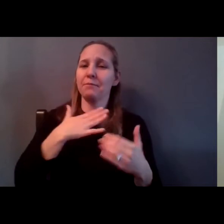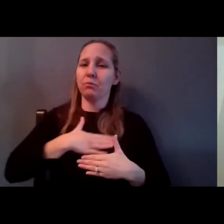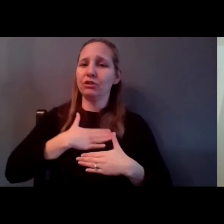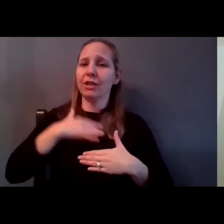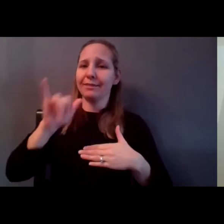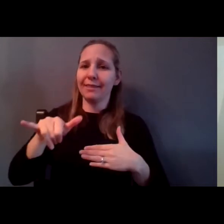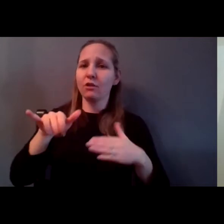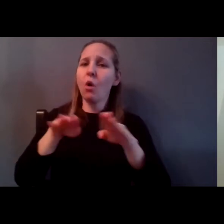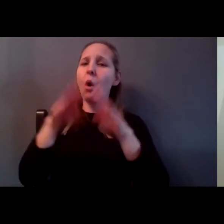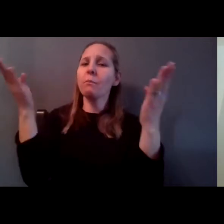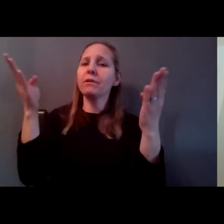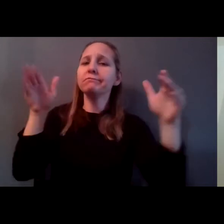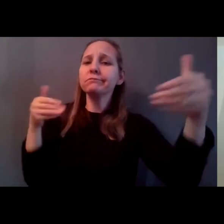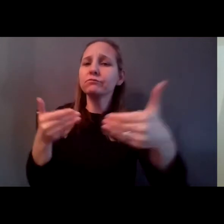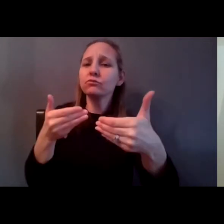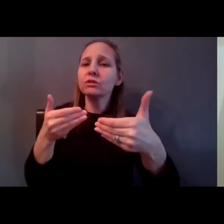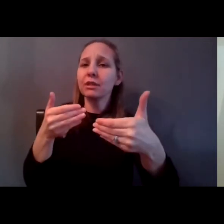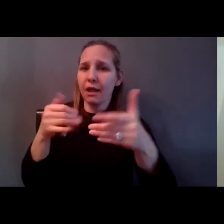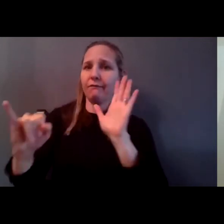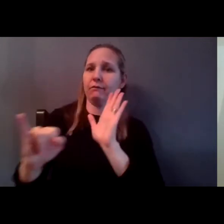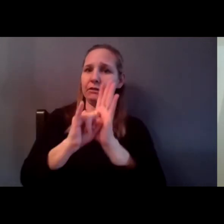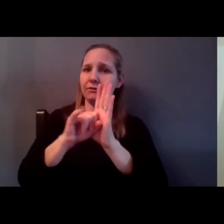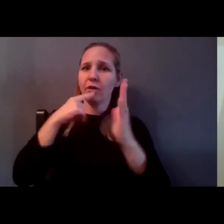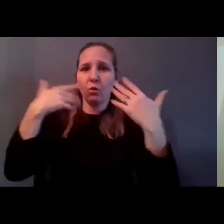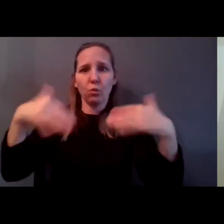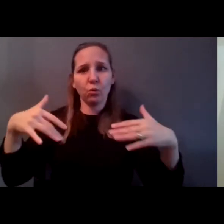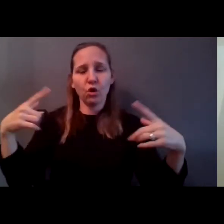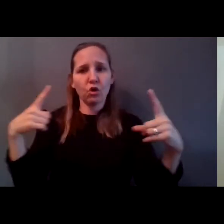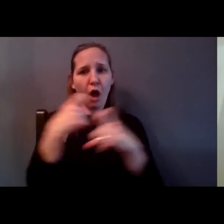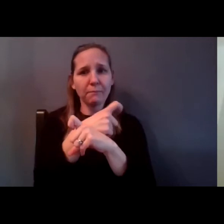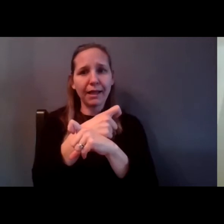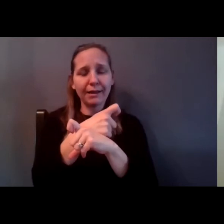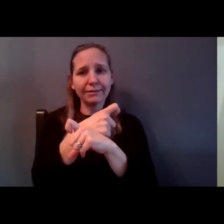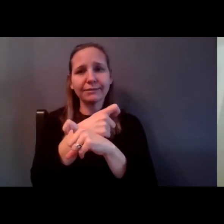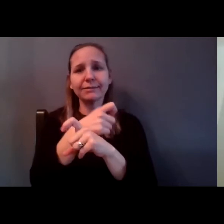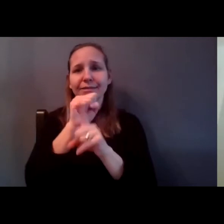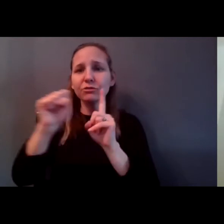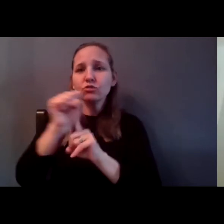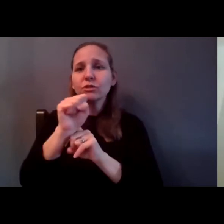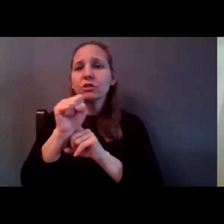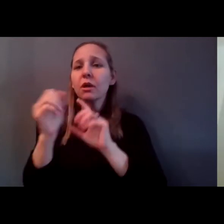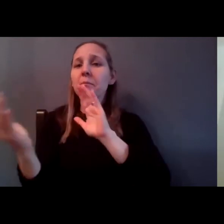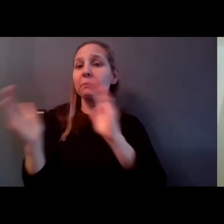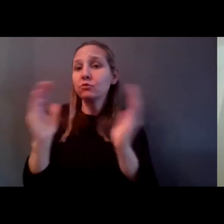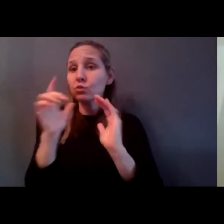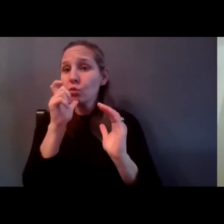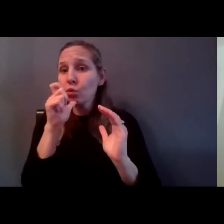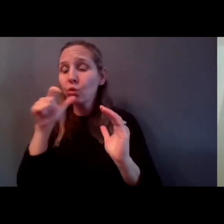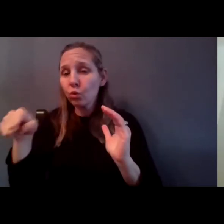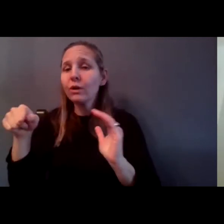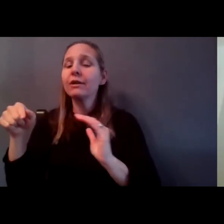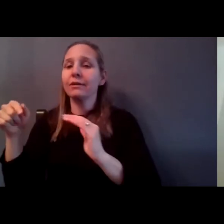recognize, these very complex dynamics between Indigenous and settler relations.